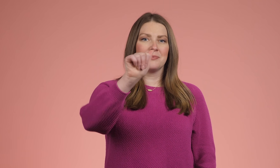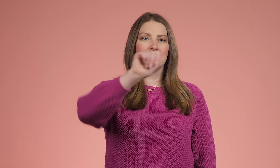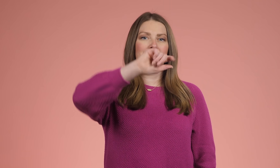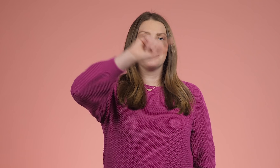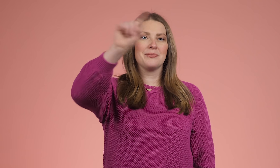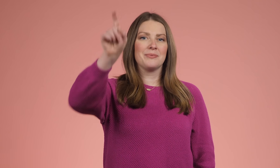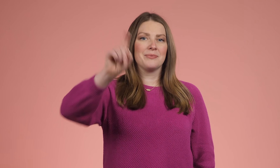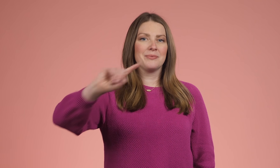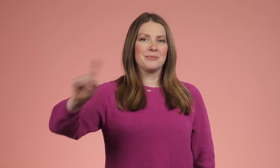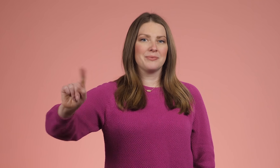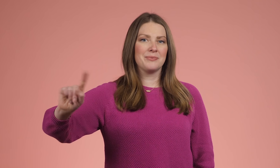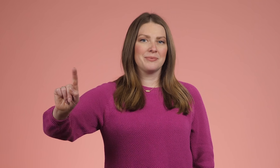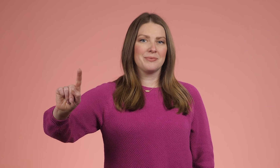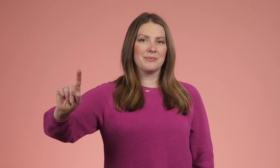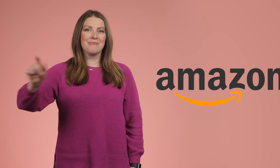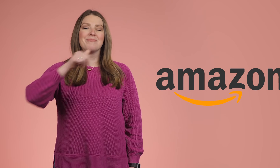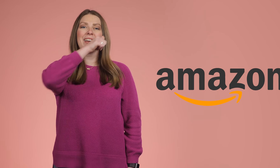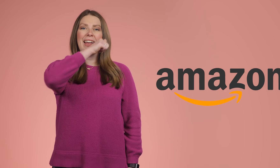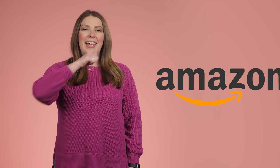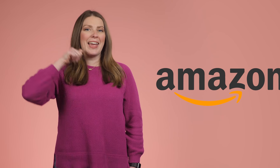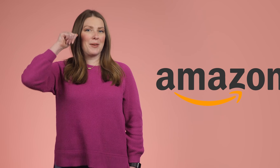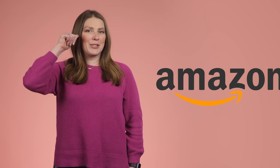A to Z. Amazon.